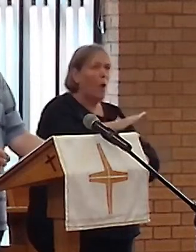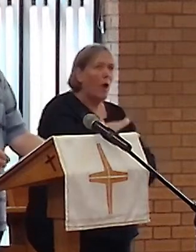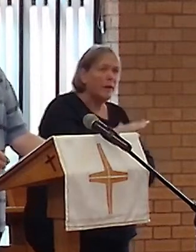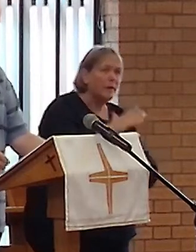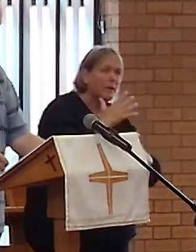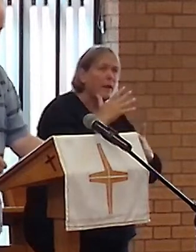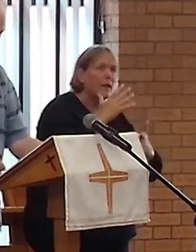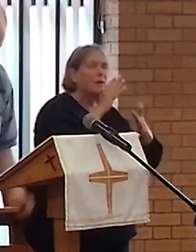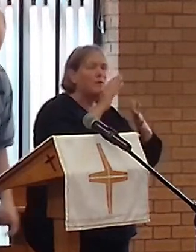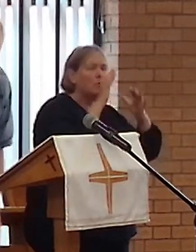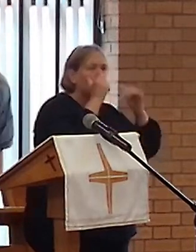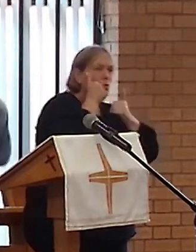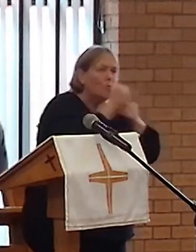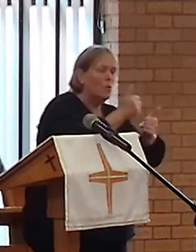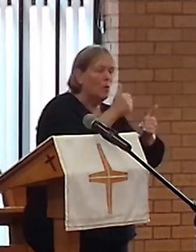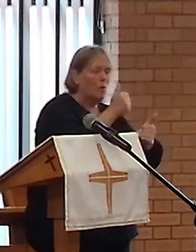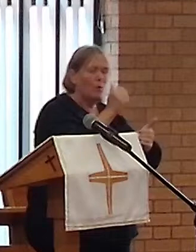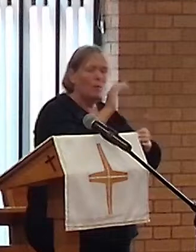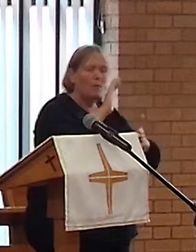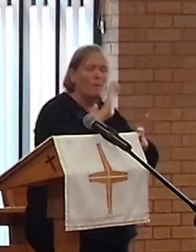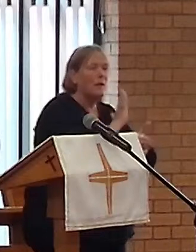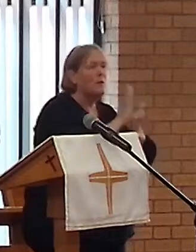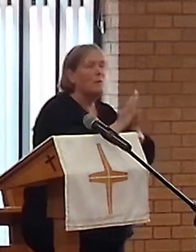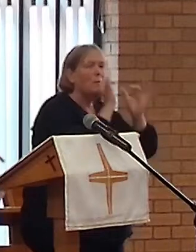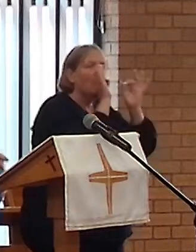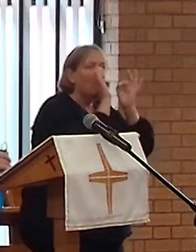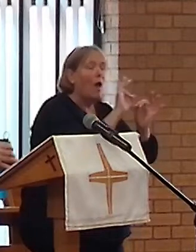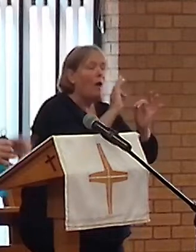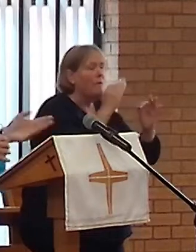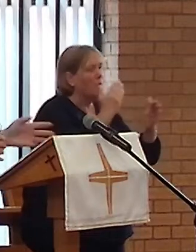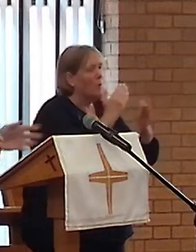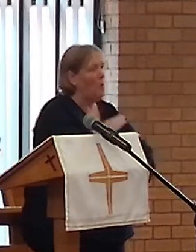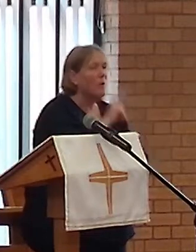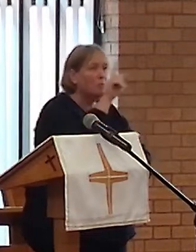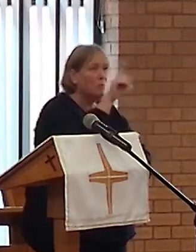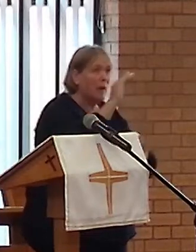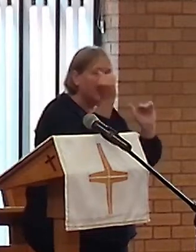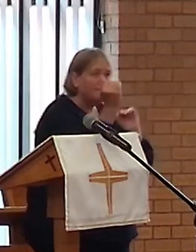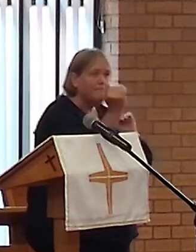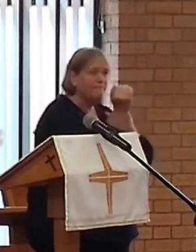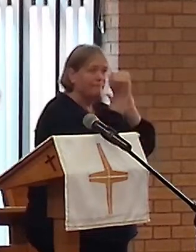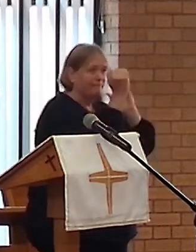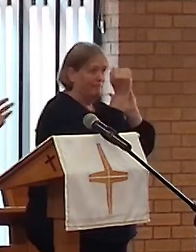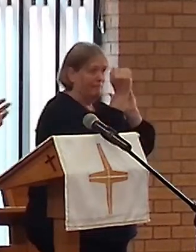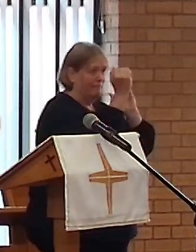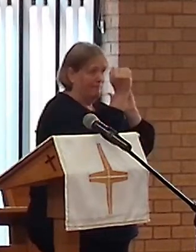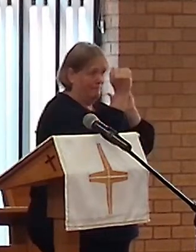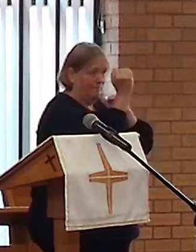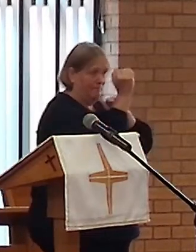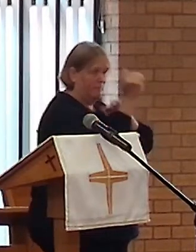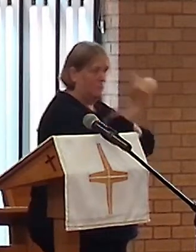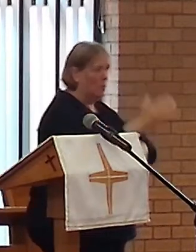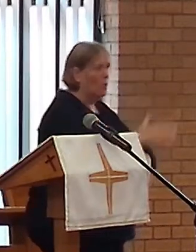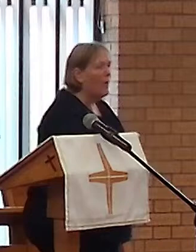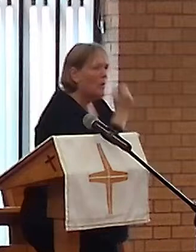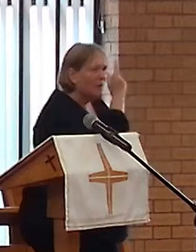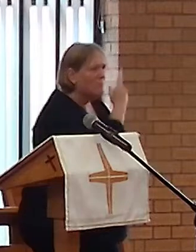and perfect will. If you've ever wondered what God's will for your life is, this is how to know